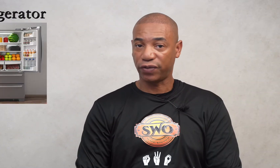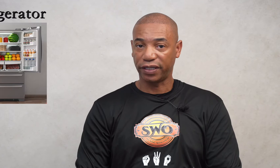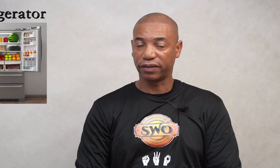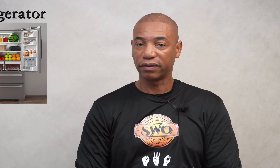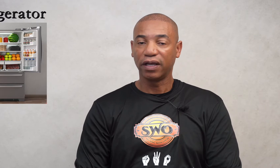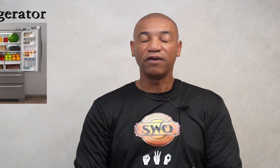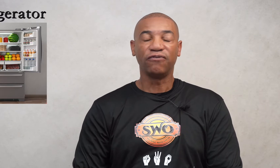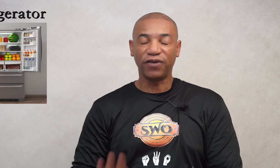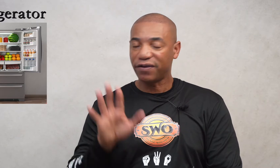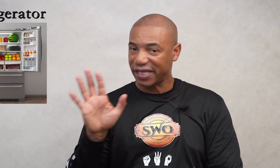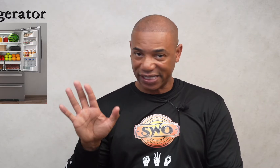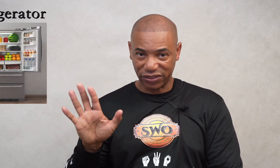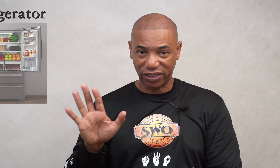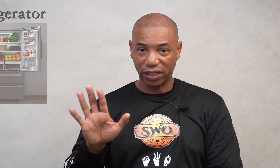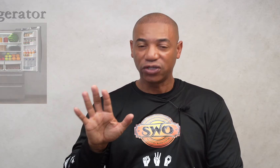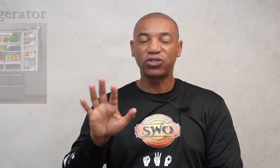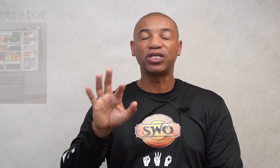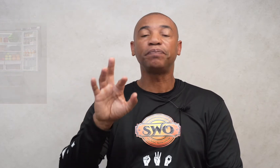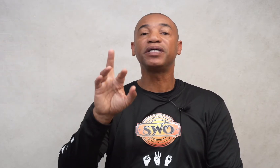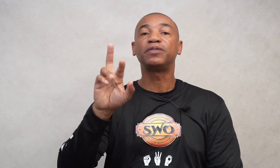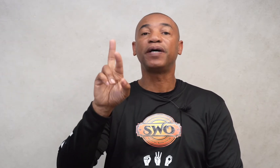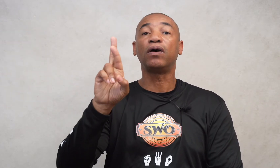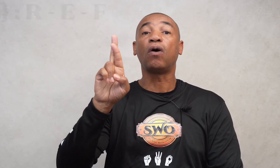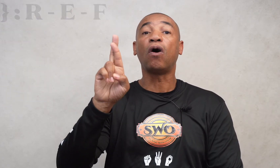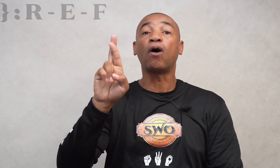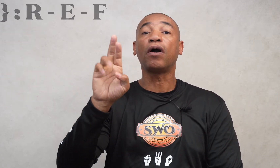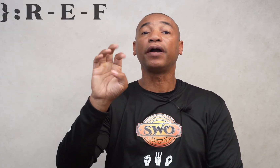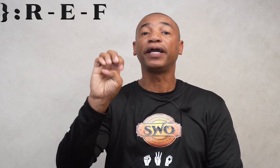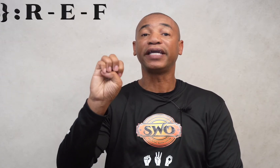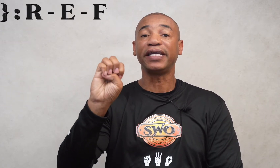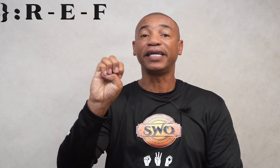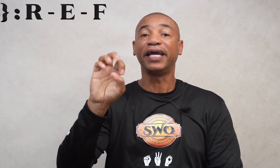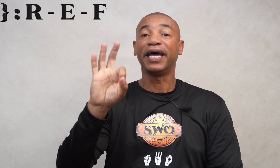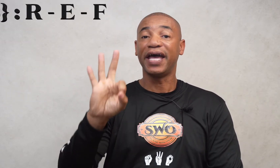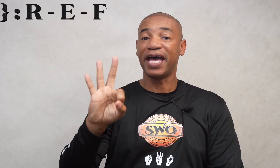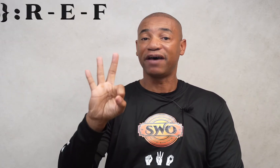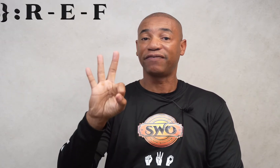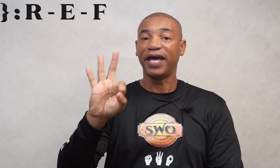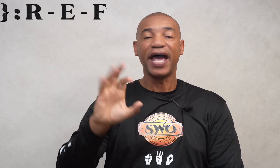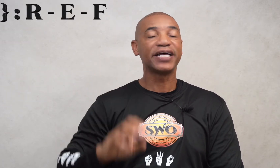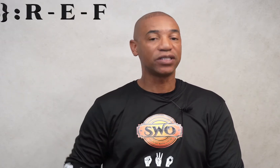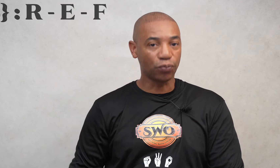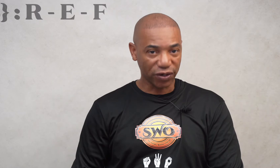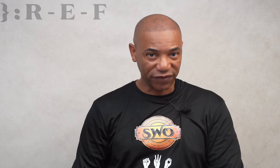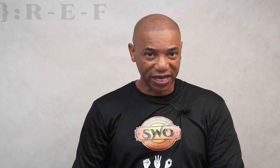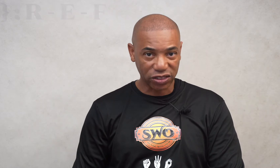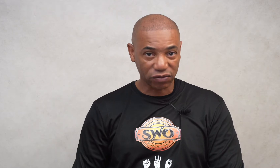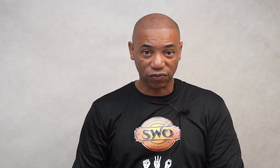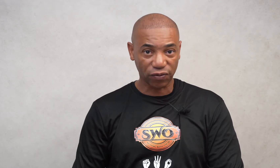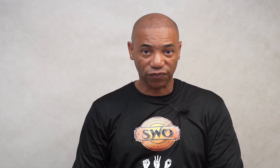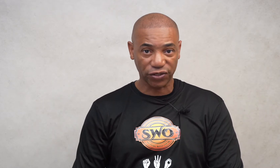Refrigerator, very easy. You simply spell R-E-F as an abbreviation for